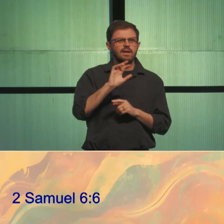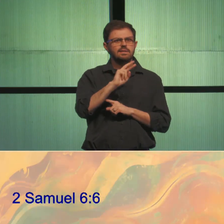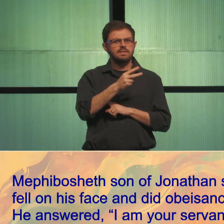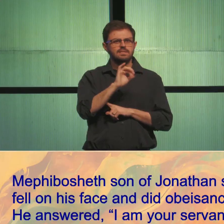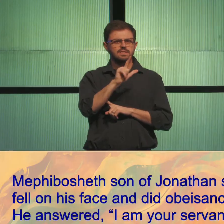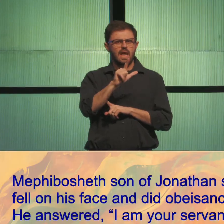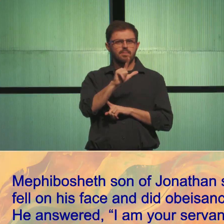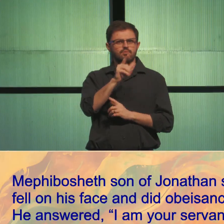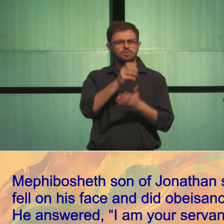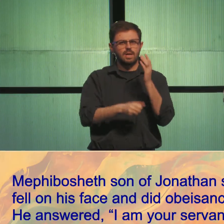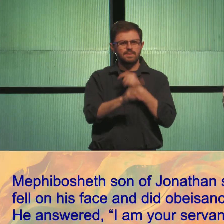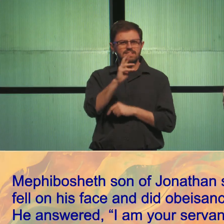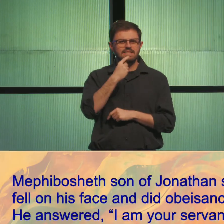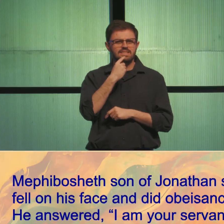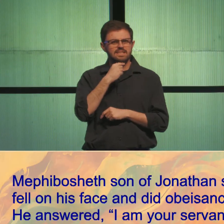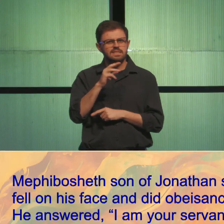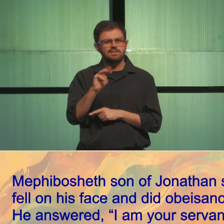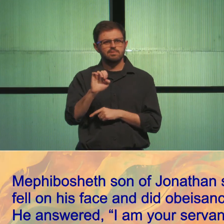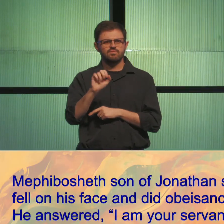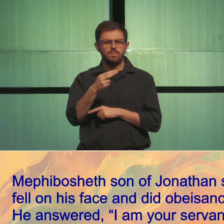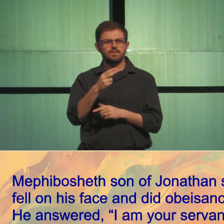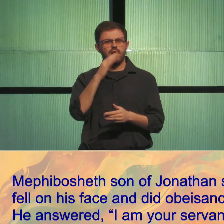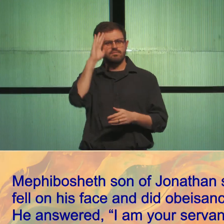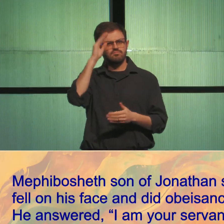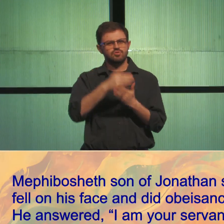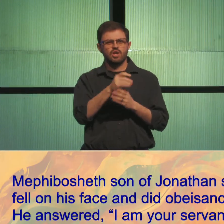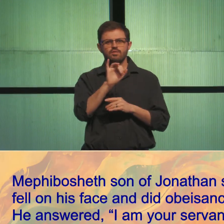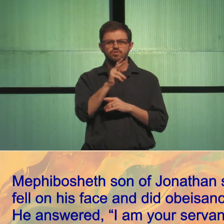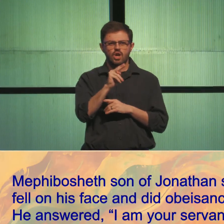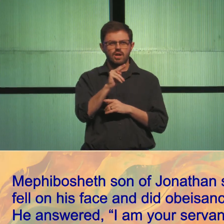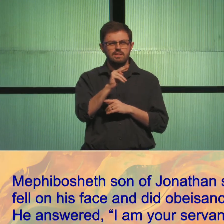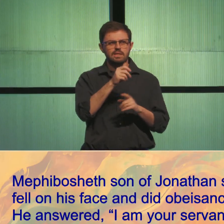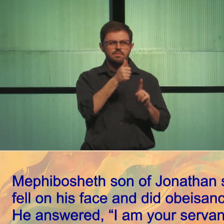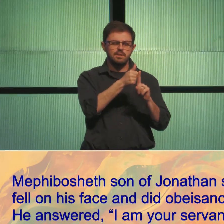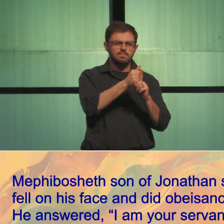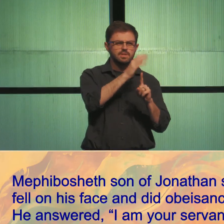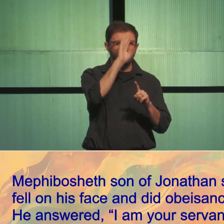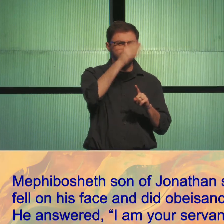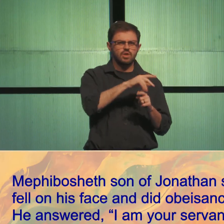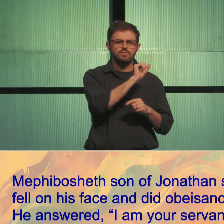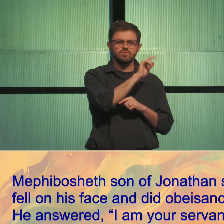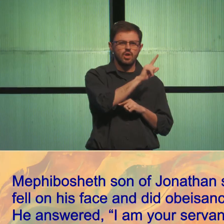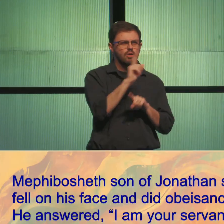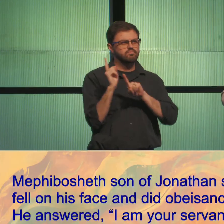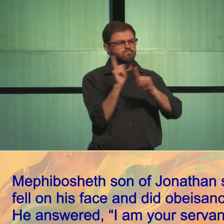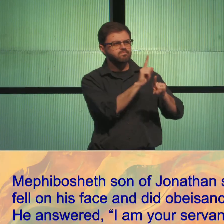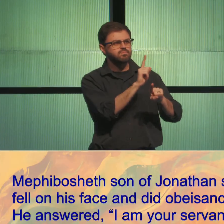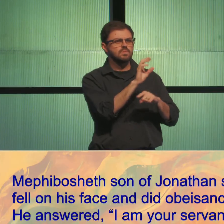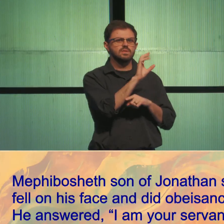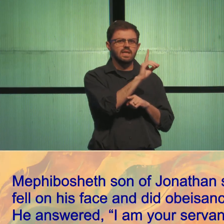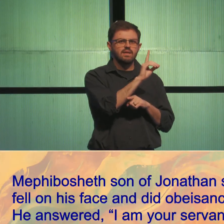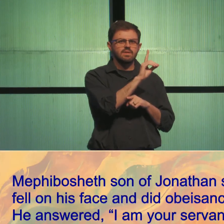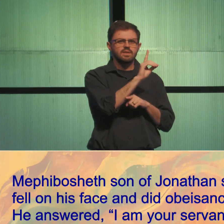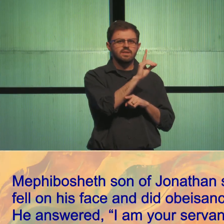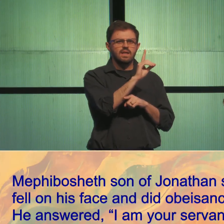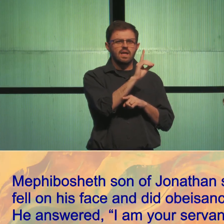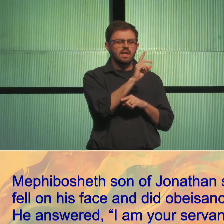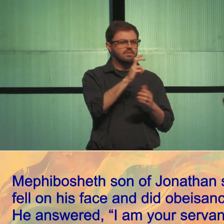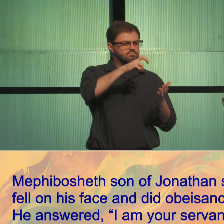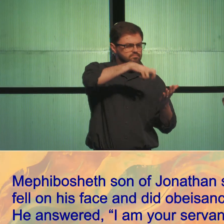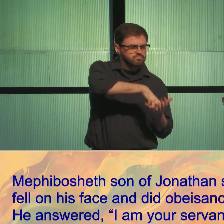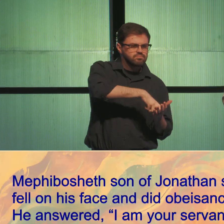says this: Mephibosheth, son of Jonathan, son of Saul, came to David, fell on his face, and he did obeisance. It's a good